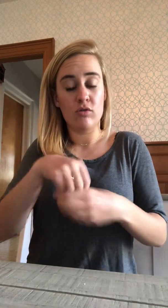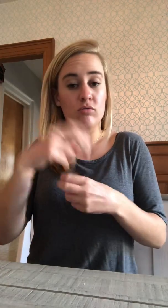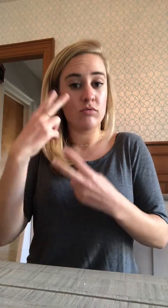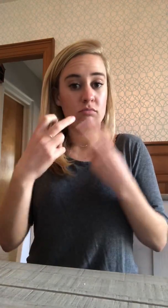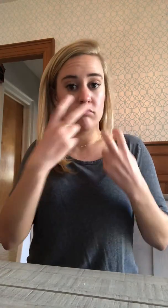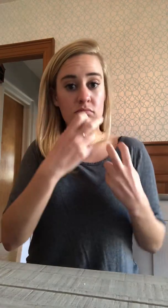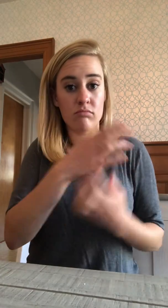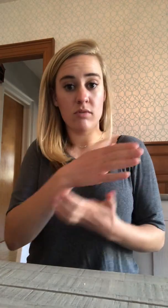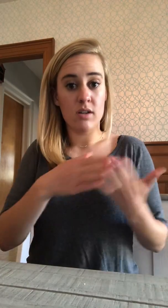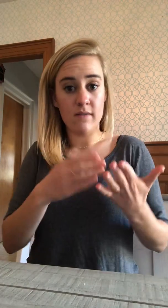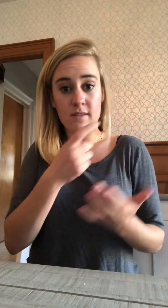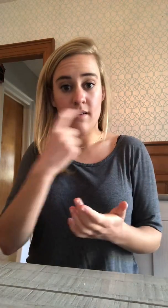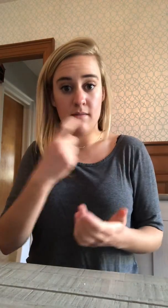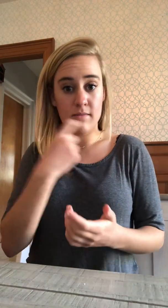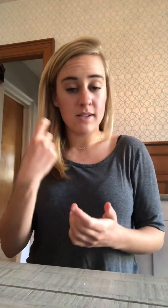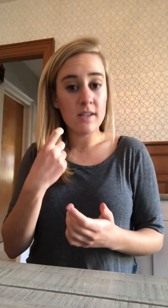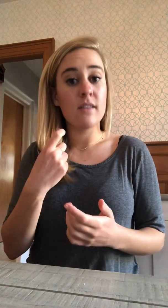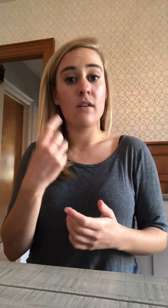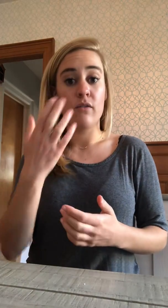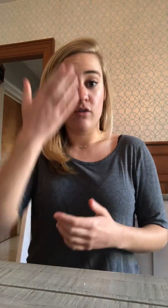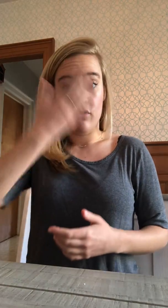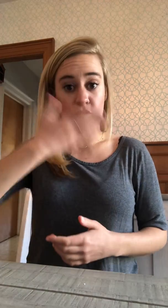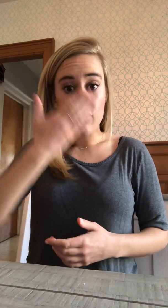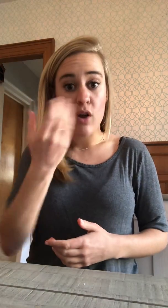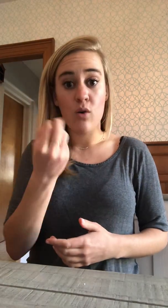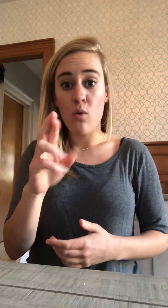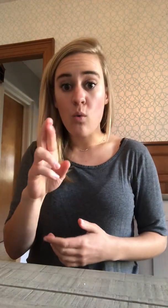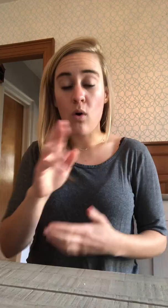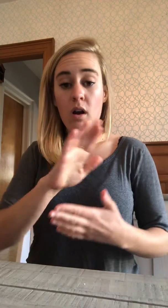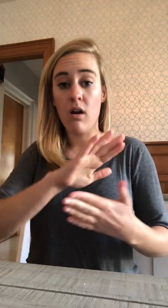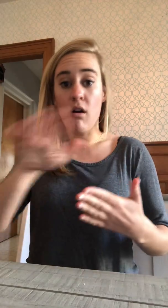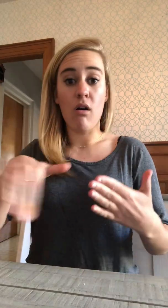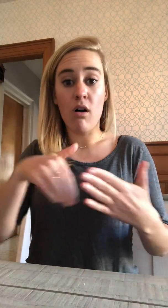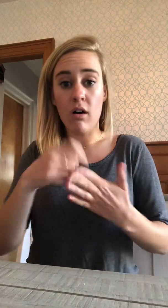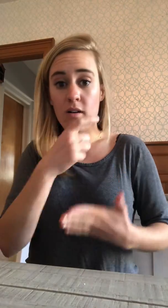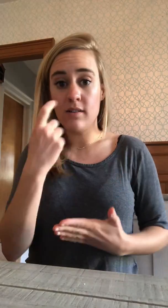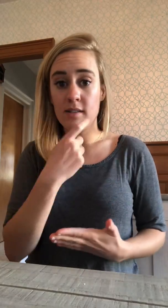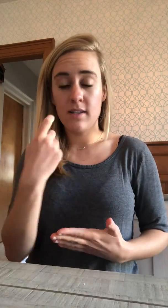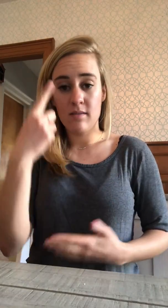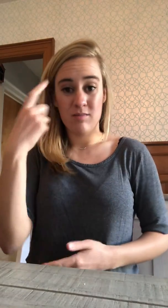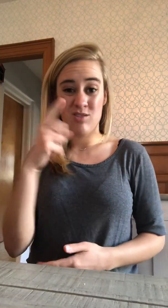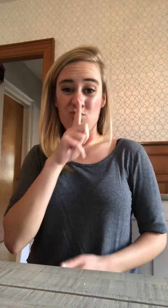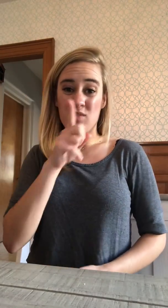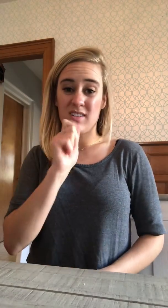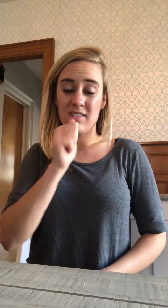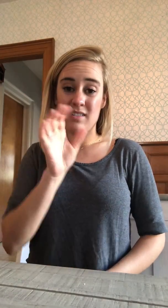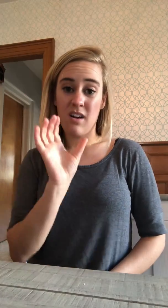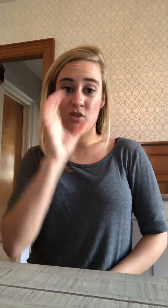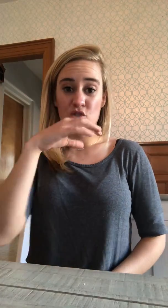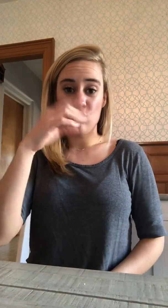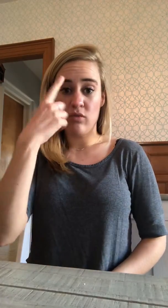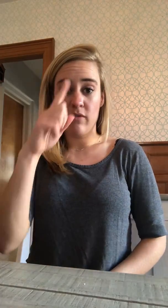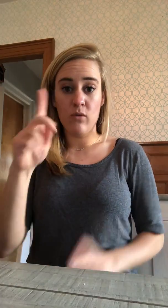including front teeth, or extraction of all teeth. Because it is not all that unusual, keeping in mind that patients with intellectual